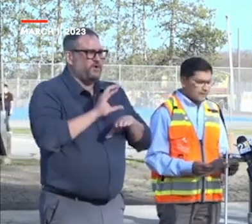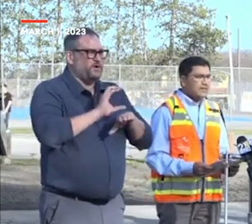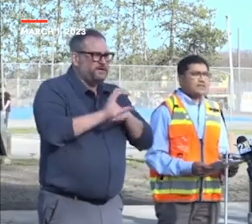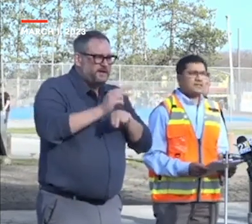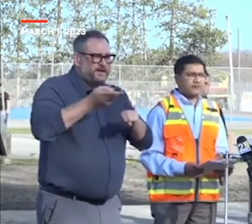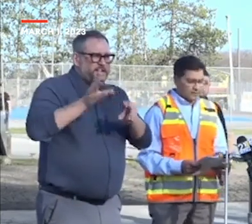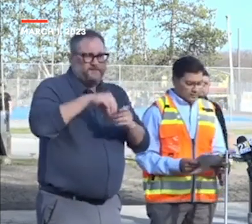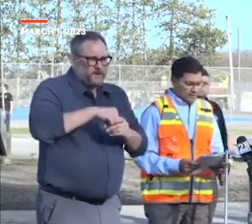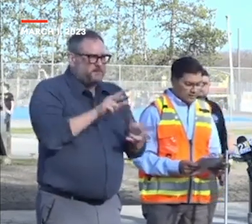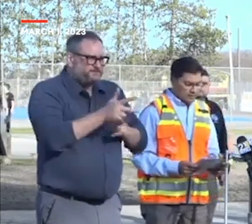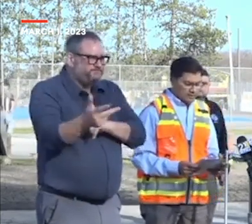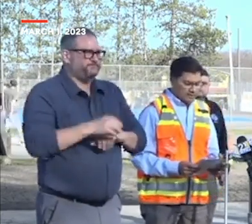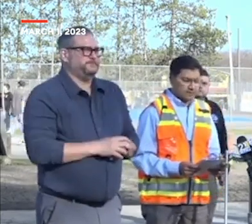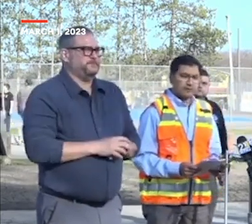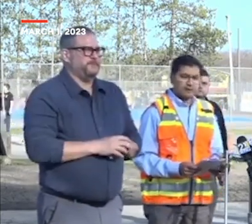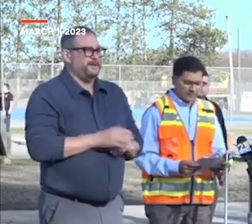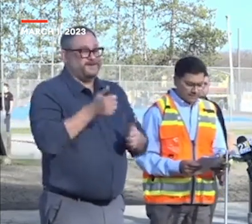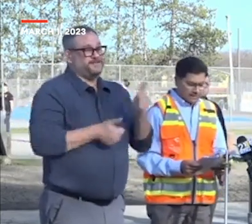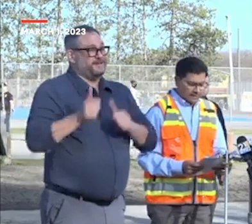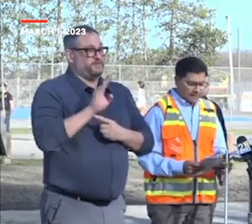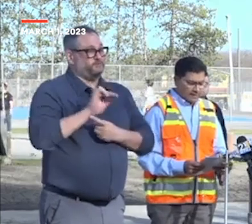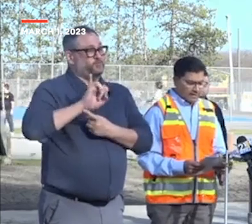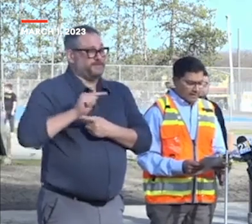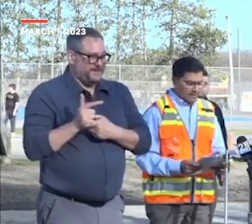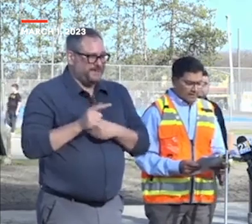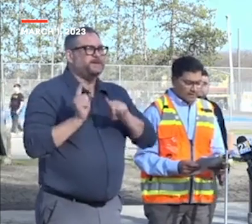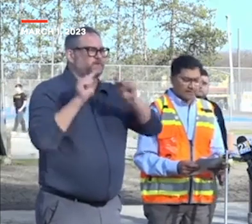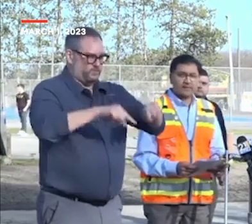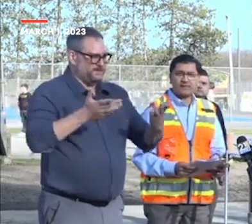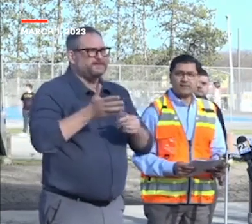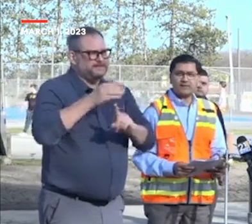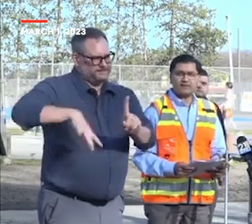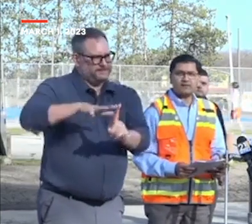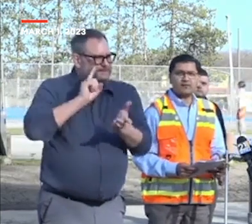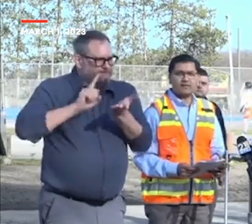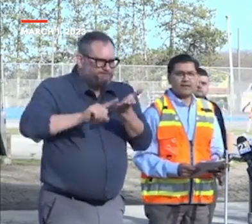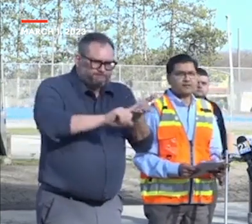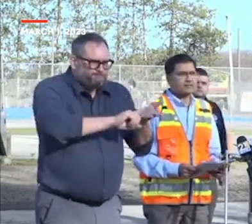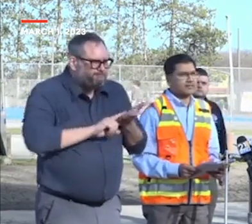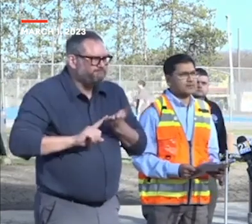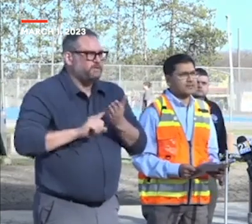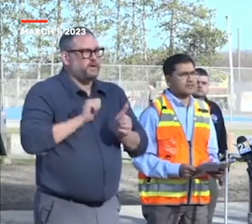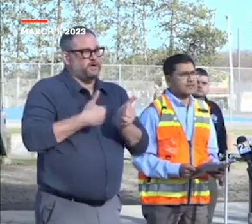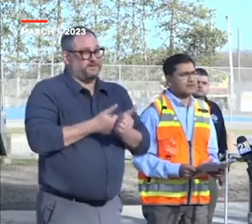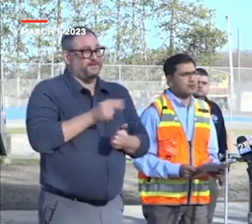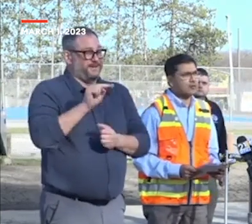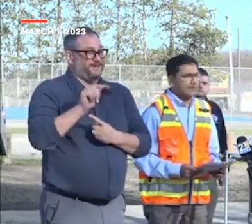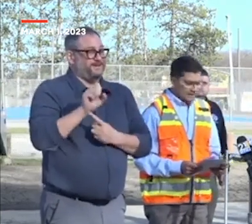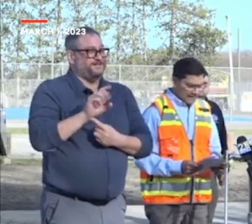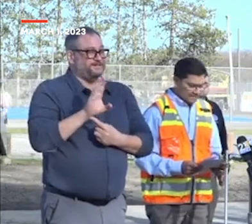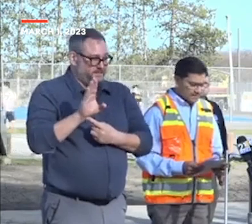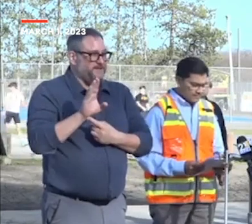derailment. Secretary Buttigieg went to the derailment site and got an update on the investigation from the National Transportation Safety